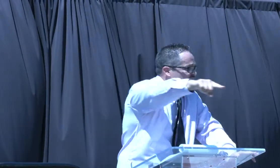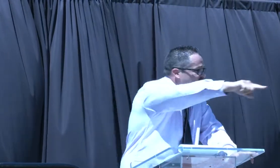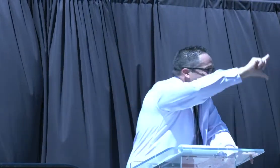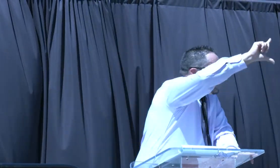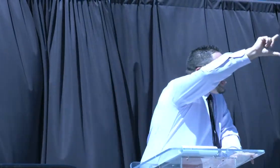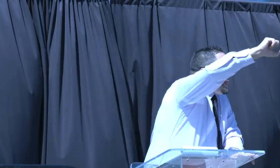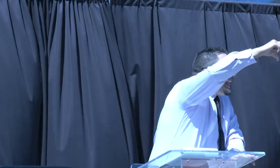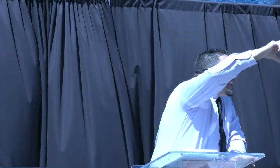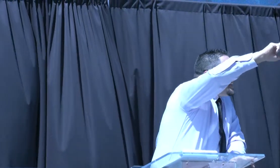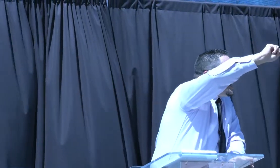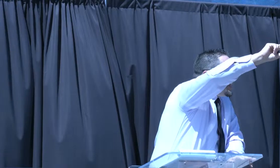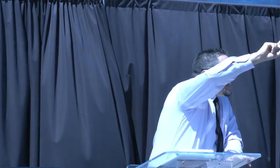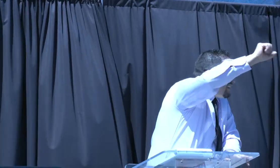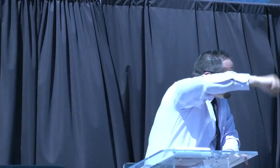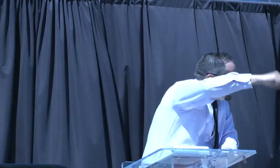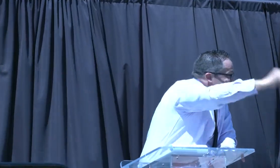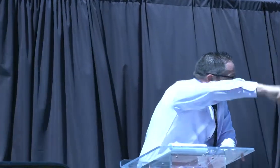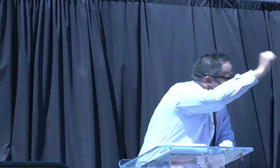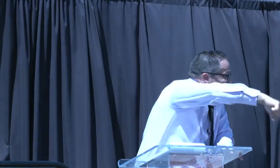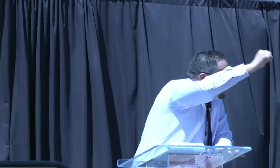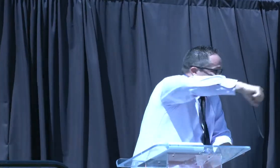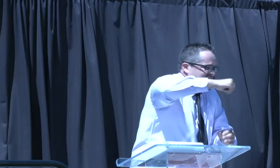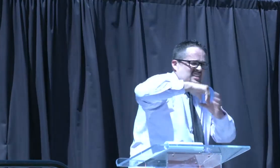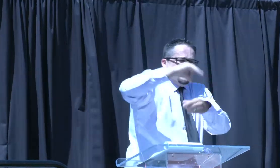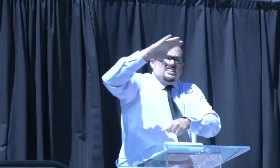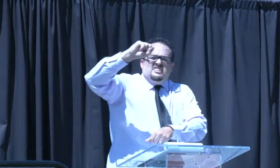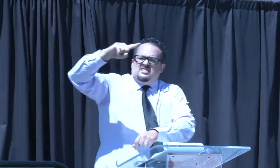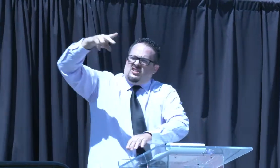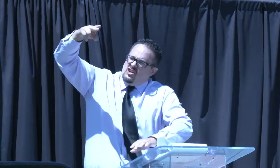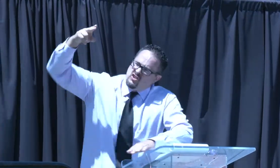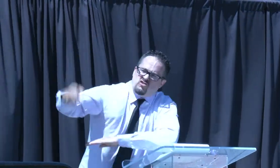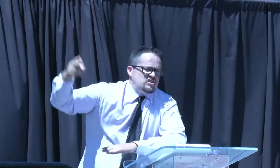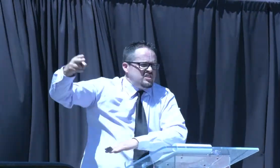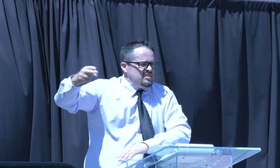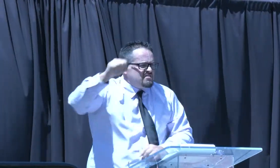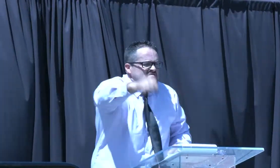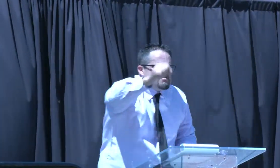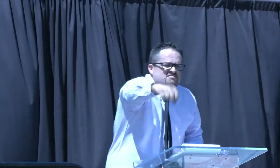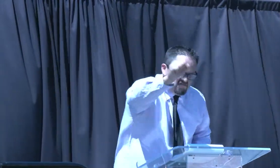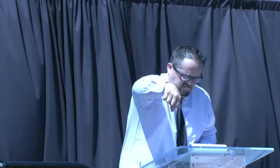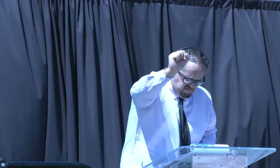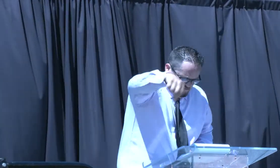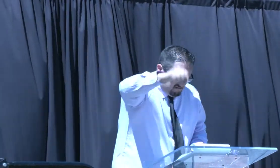The legendary class in CSD history.